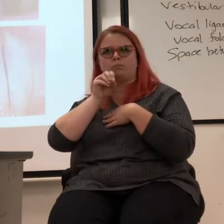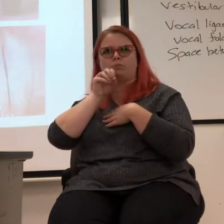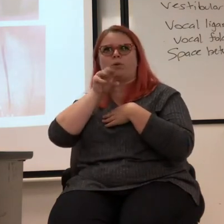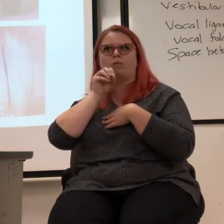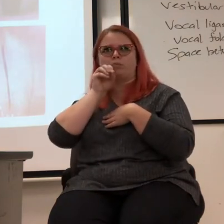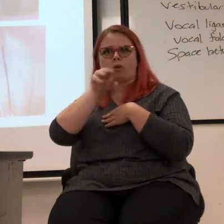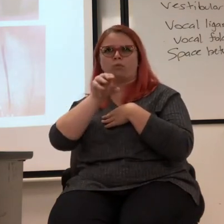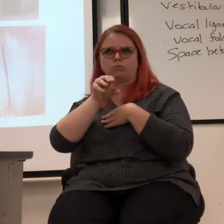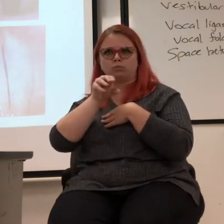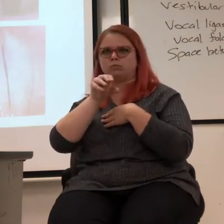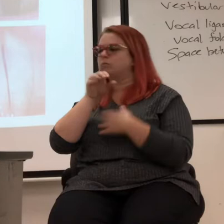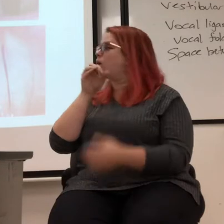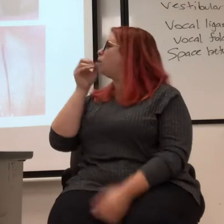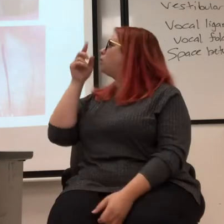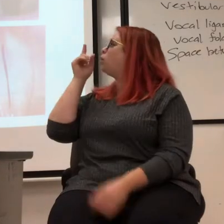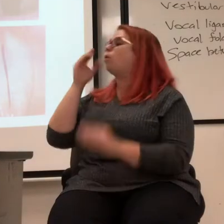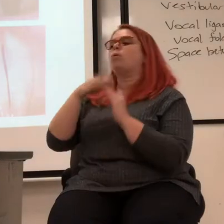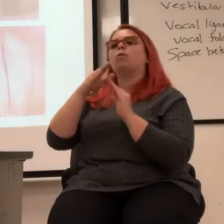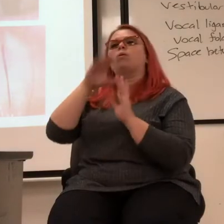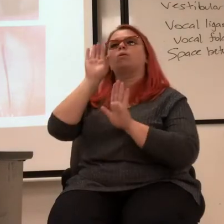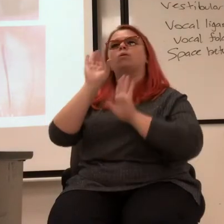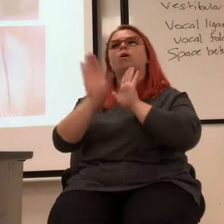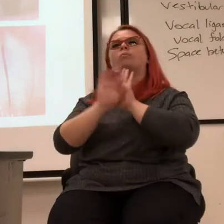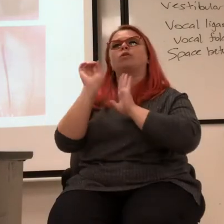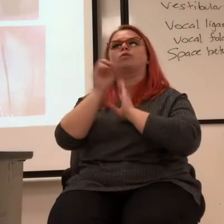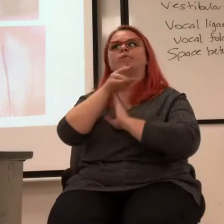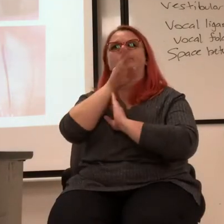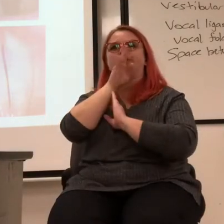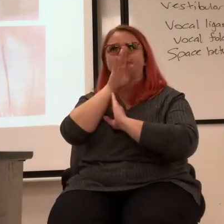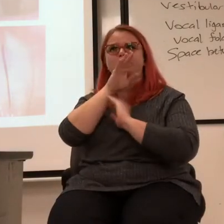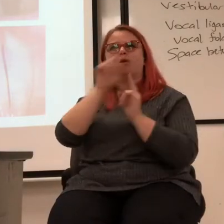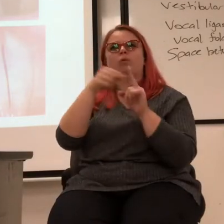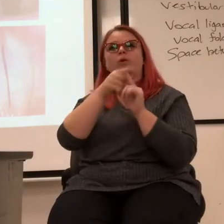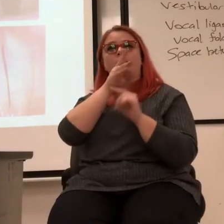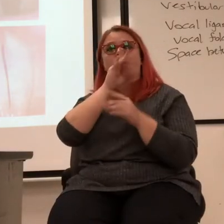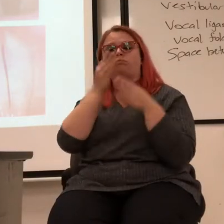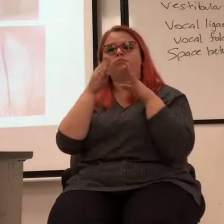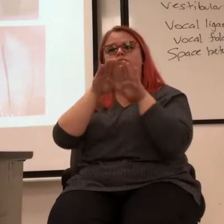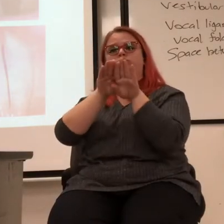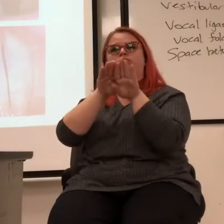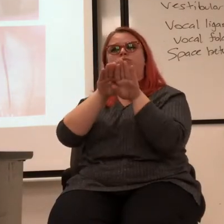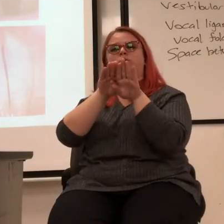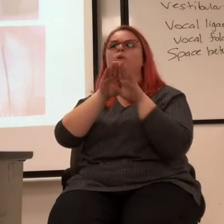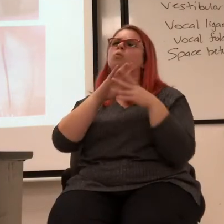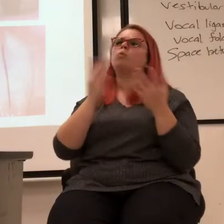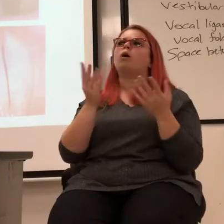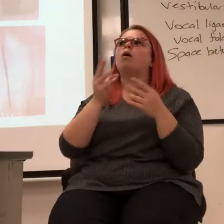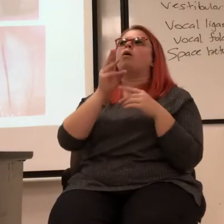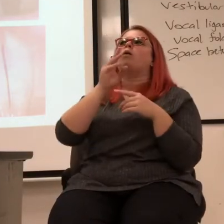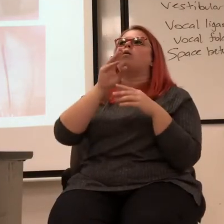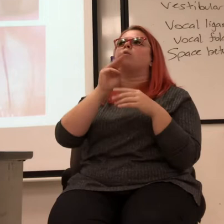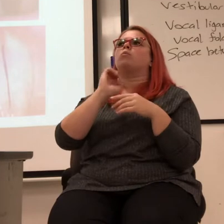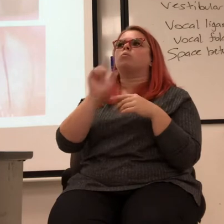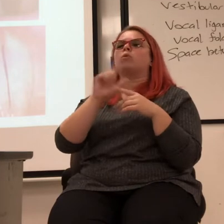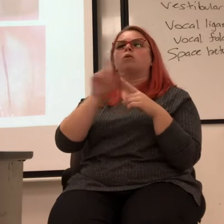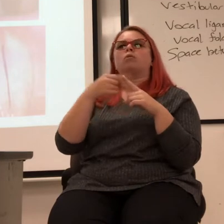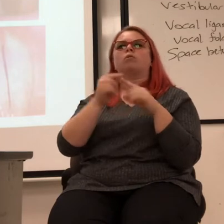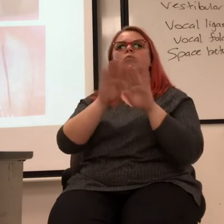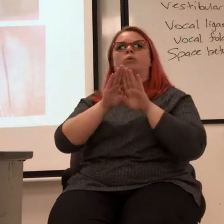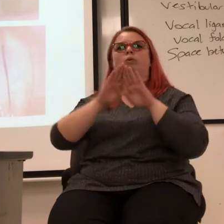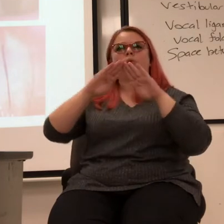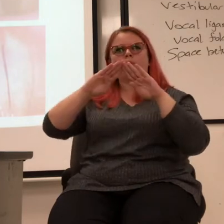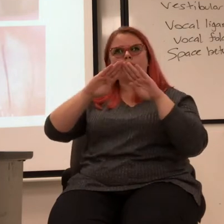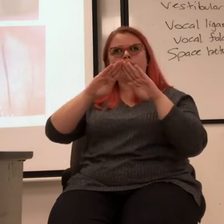top picture. When you talk, it closes. When you open, upon inhalation,